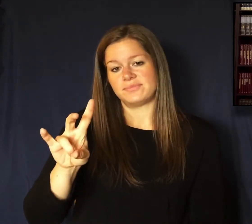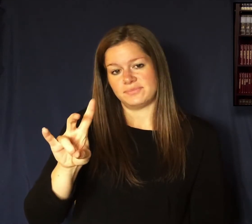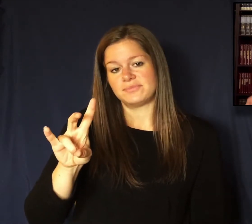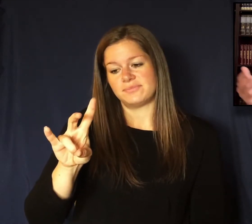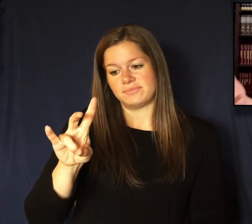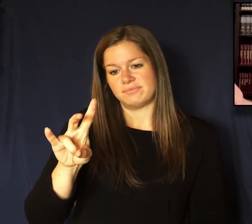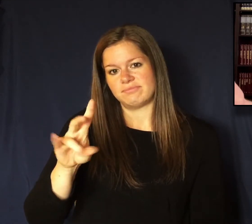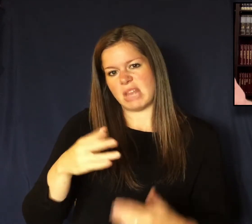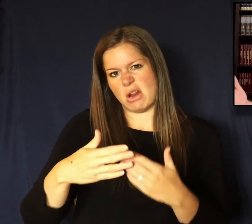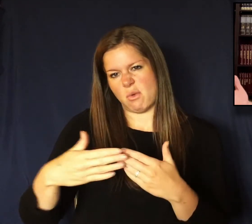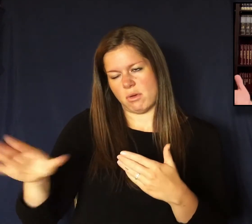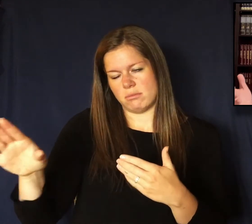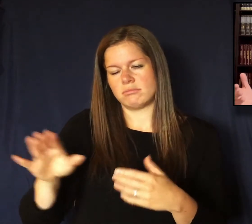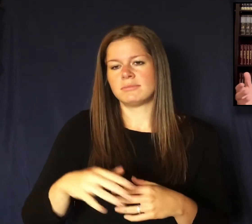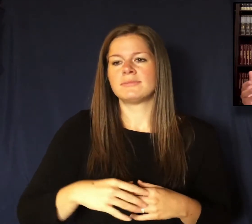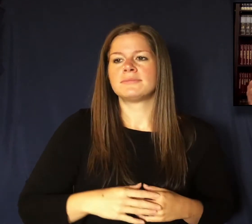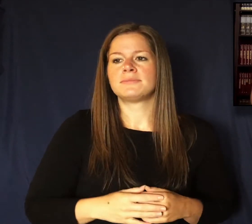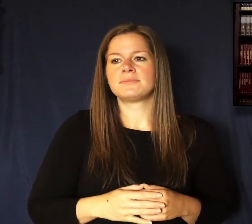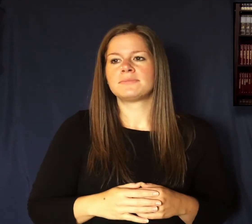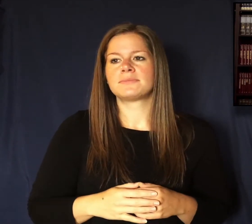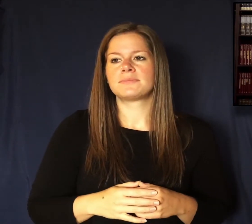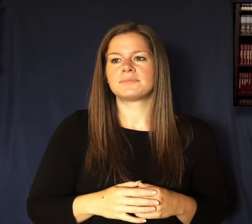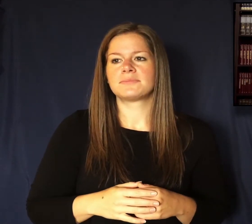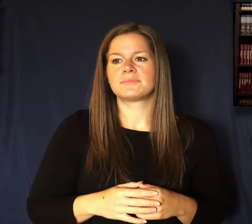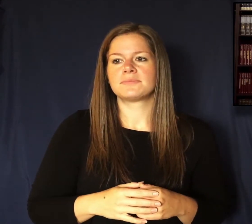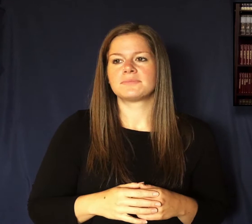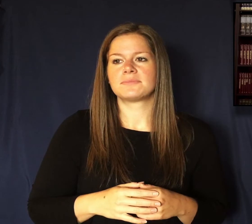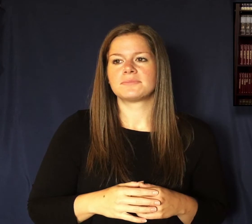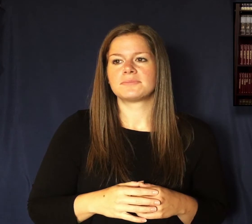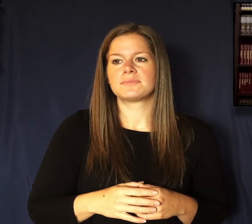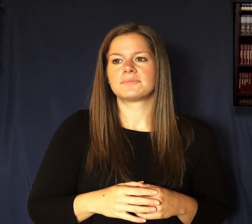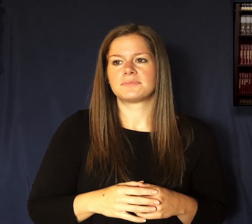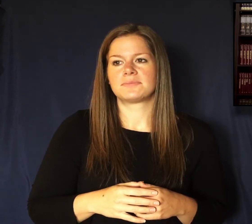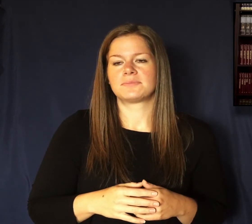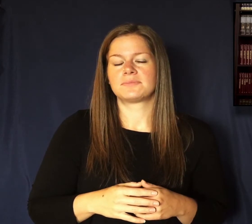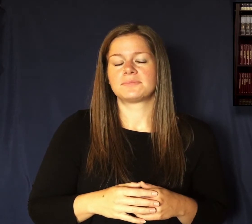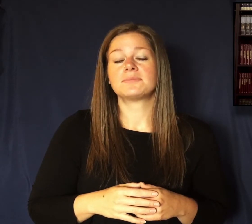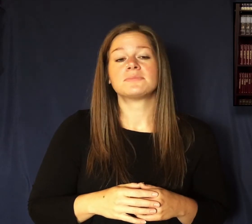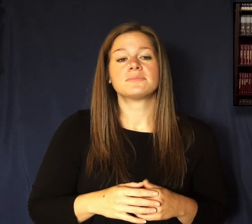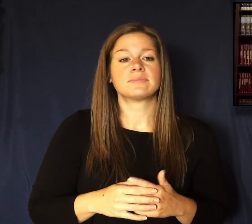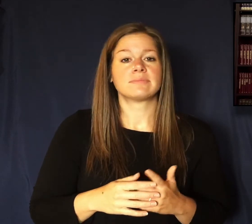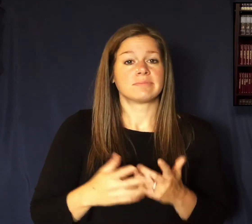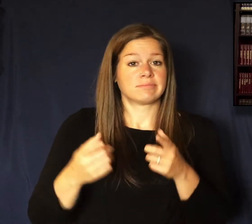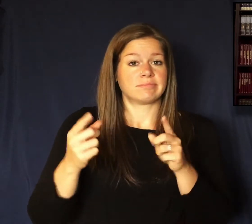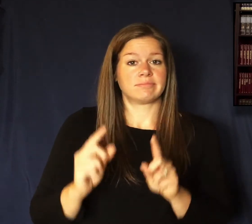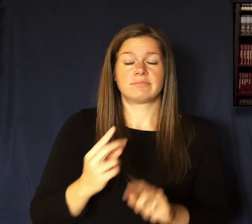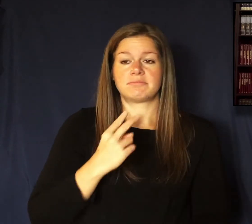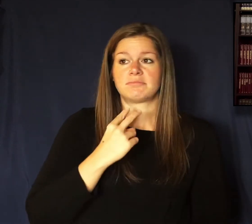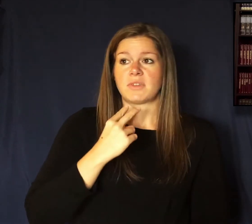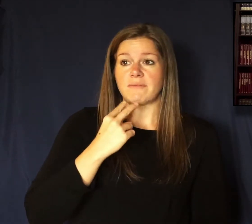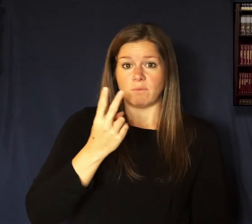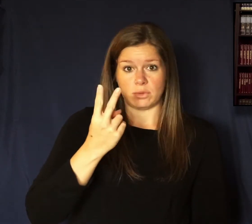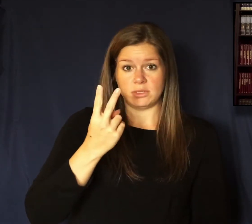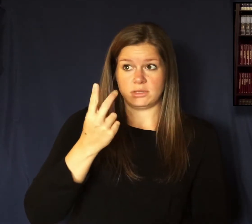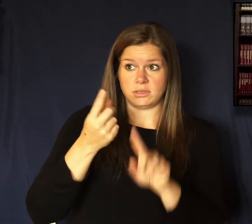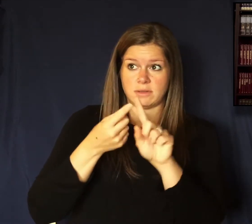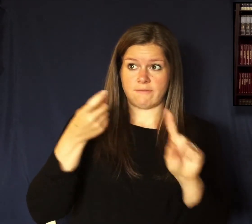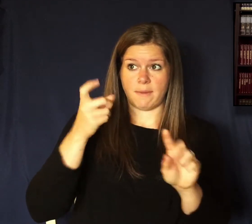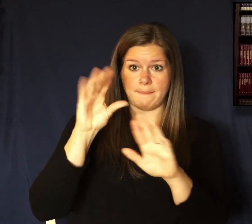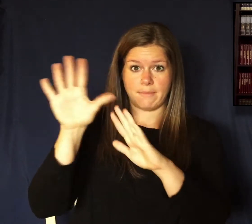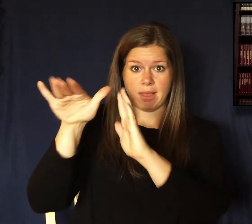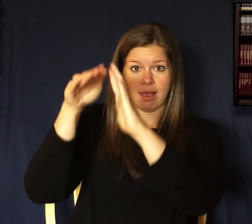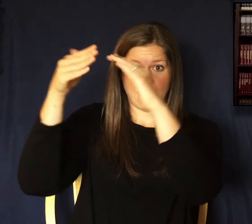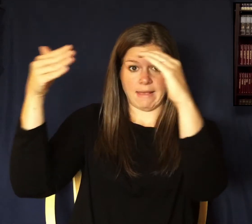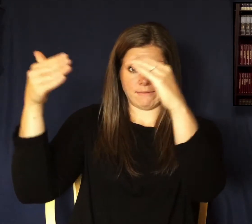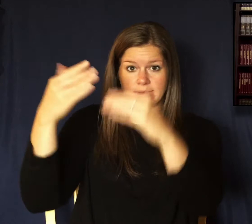have some pretty interesting moments that are happening in which a voice from heaven says, "I have glorified